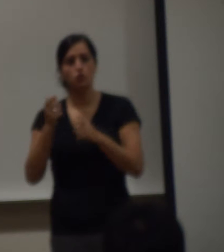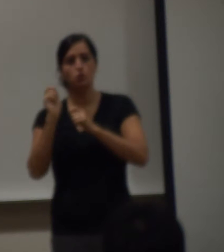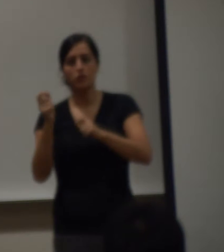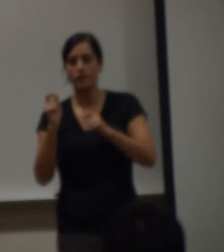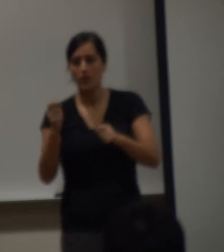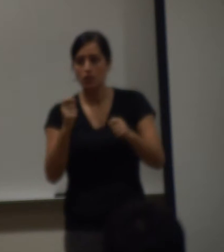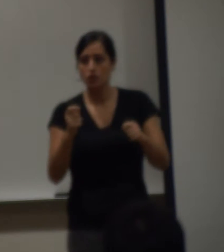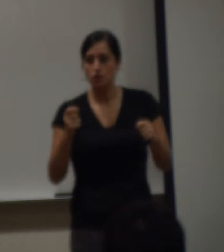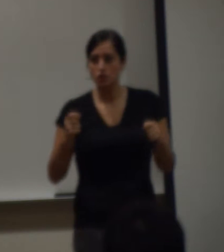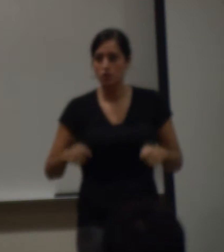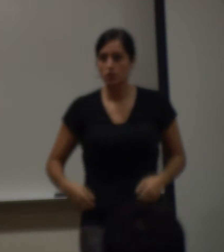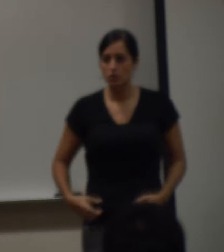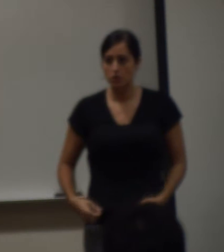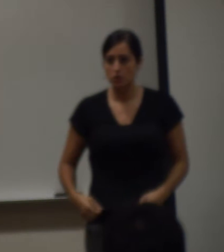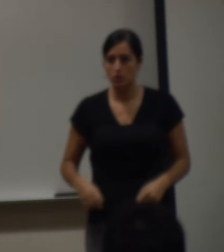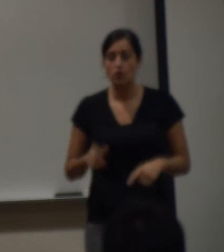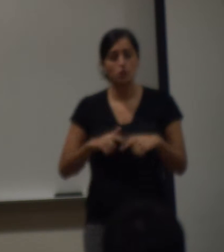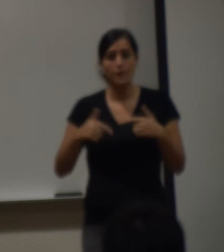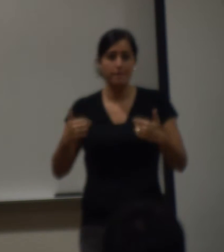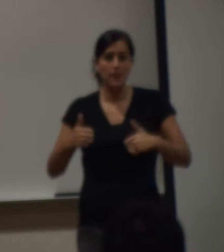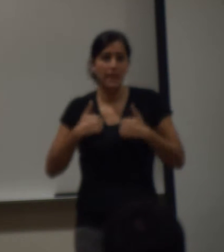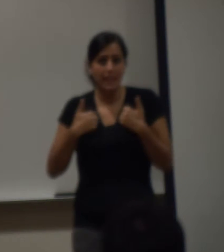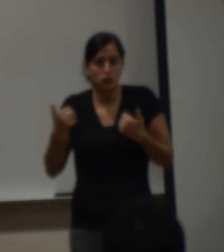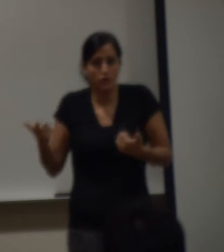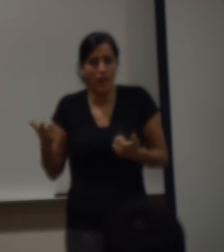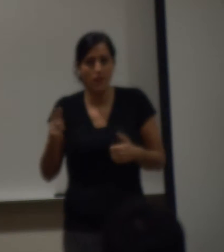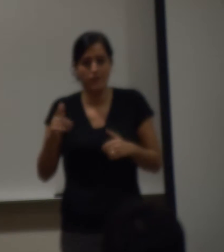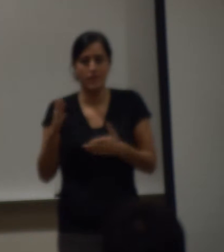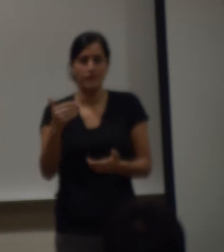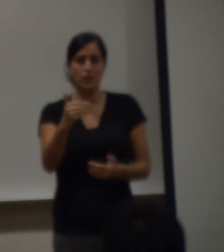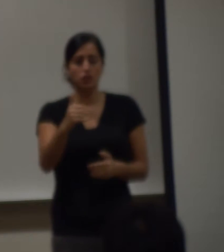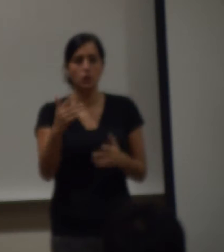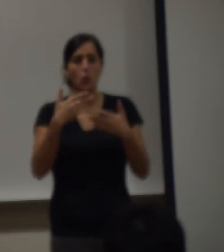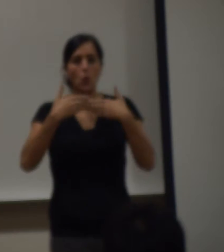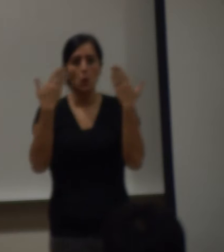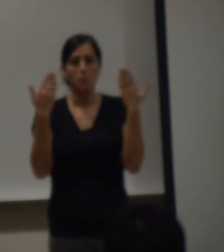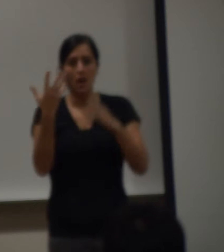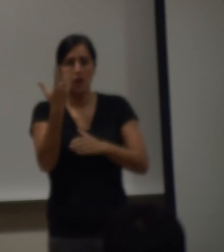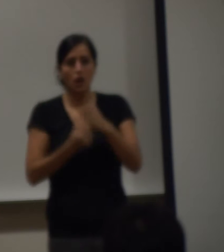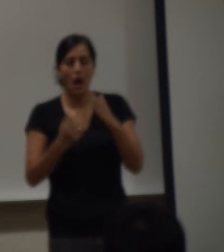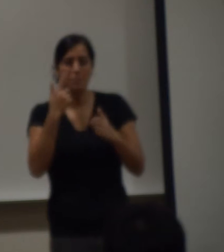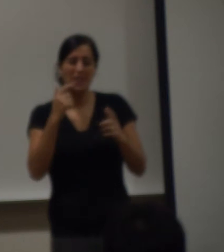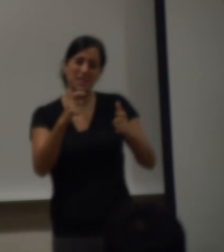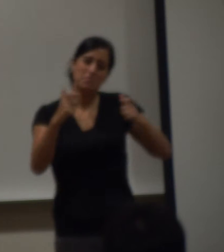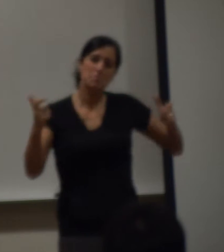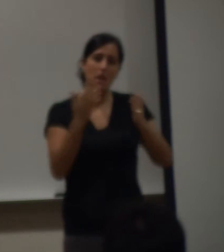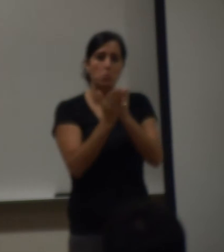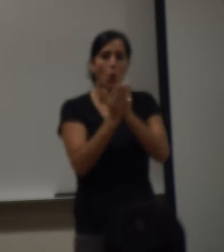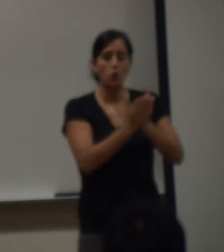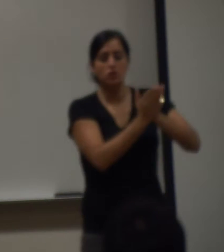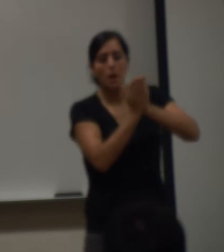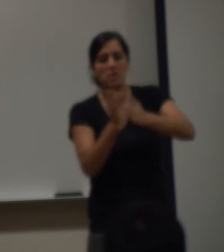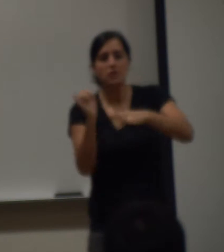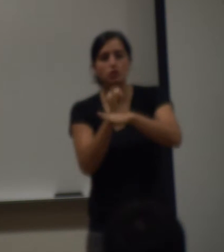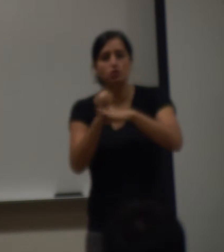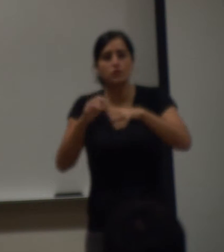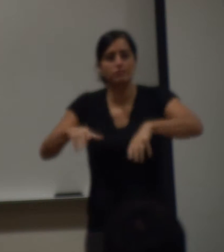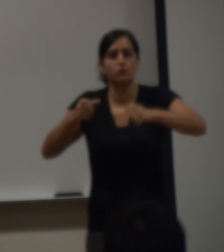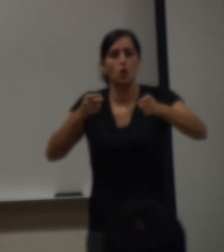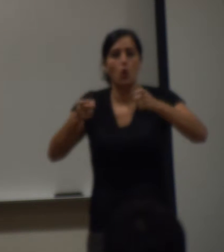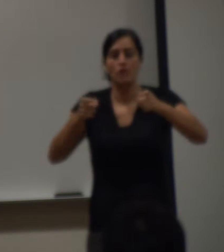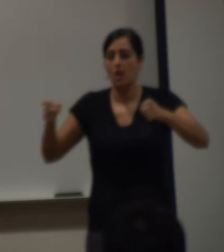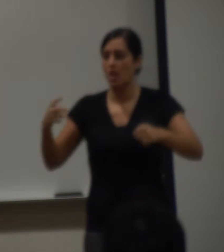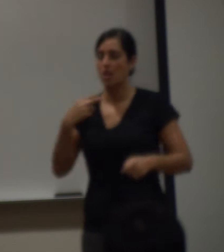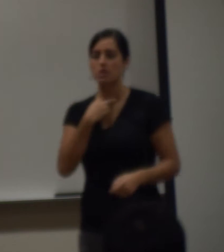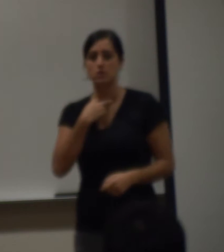Why couldn't they work the farms as they had before? Well, I saw that when I went to the port and